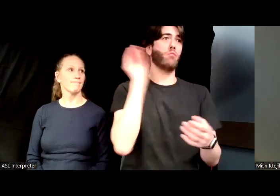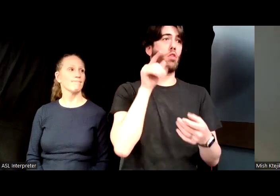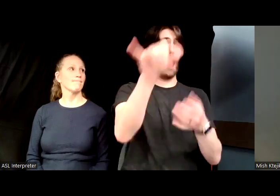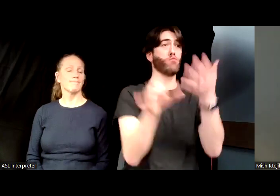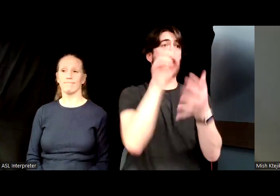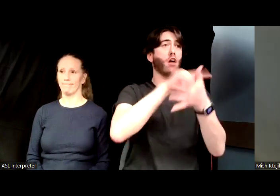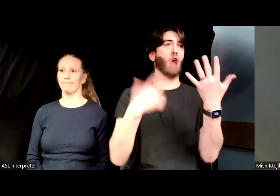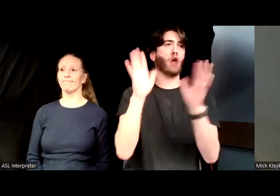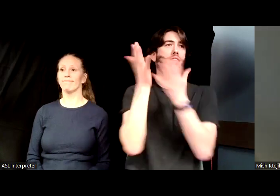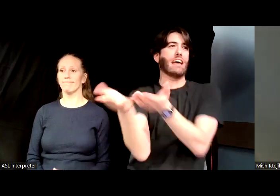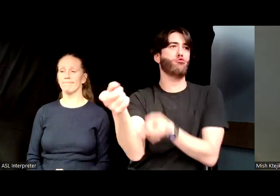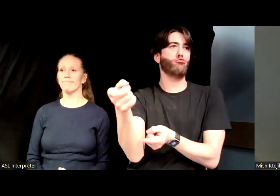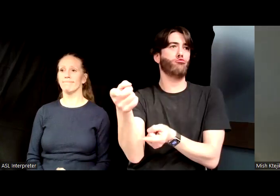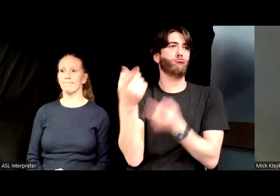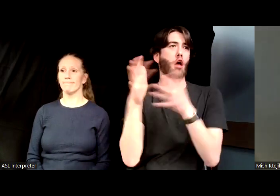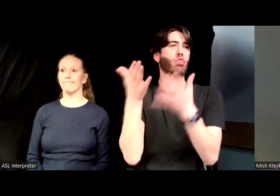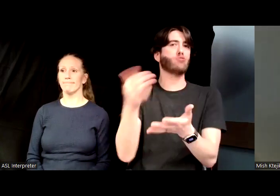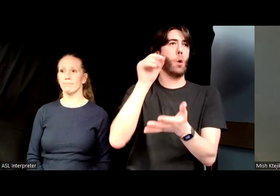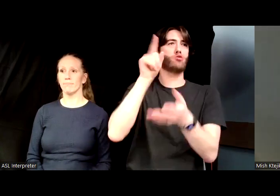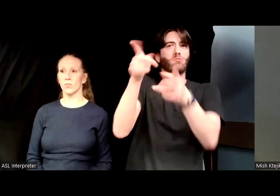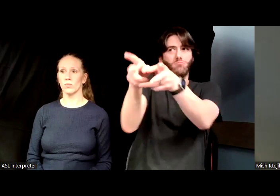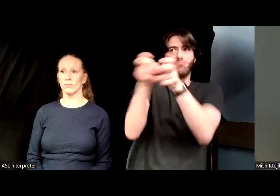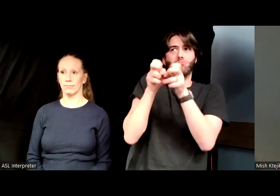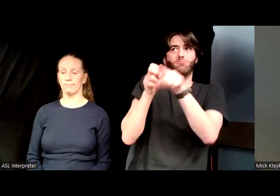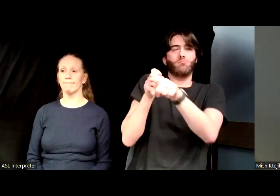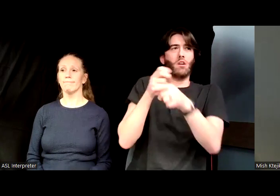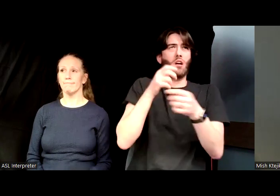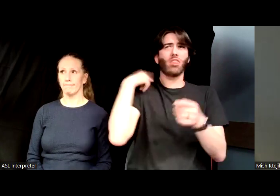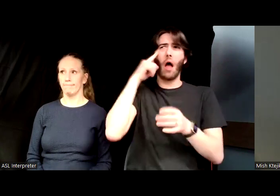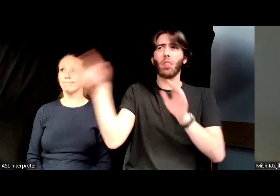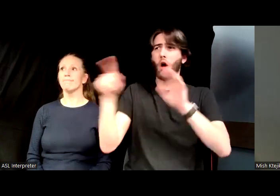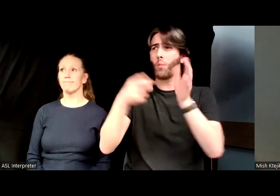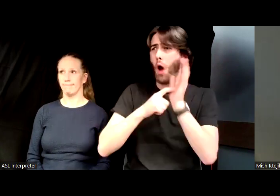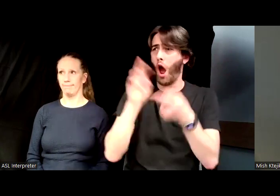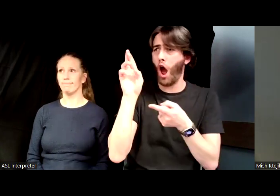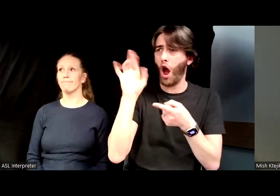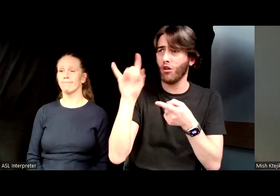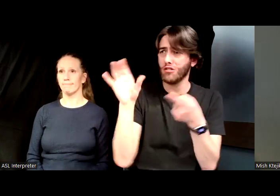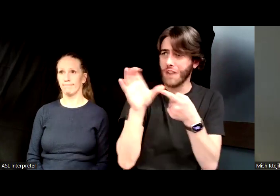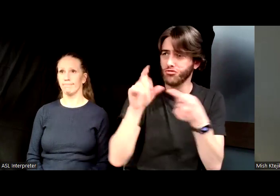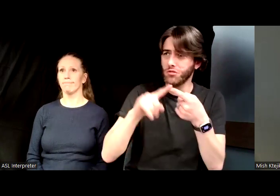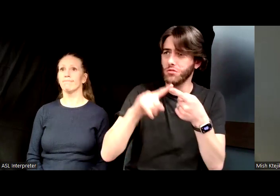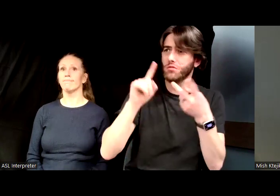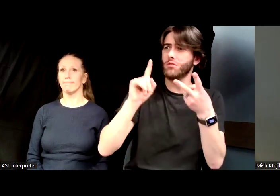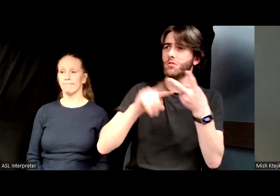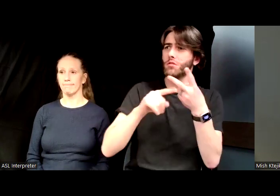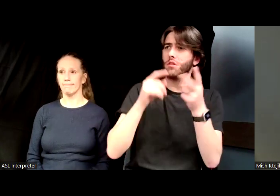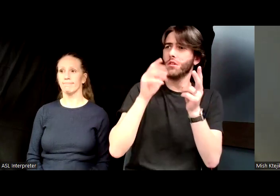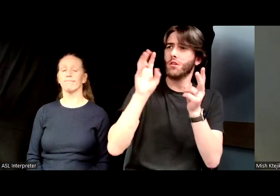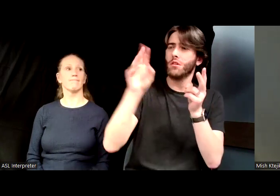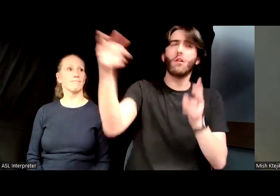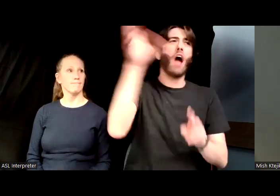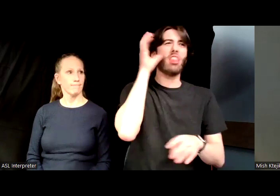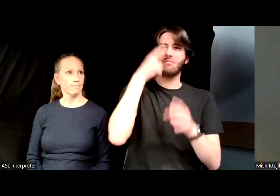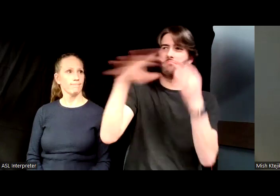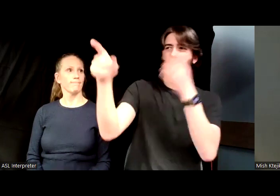of requirements needed in order to get your HCI credential. But they require